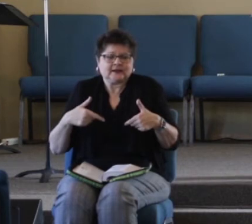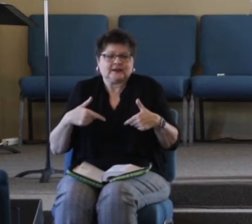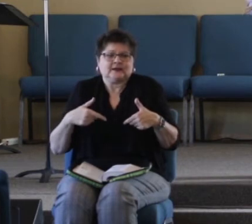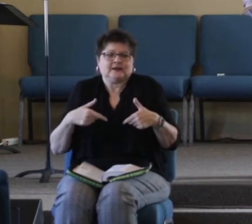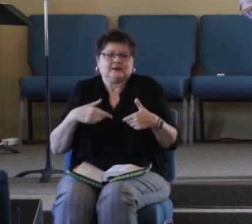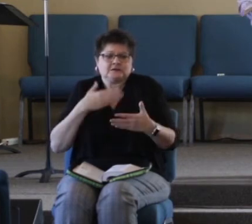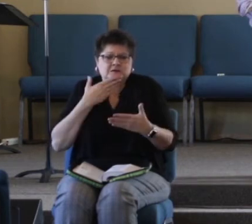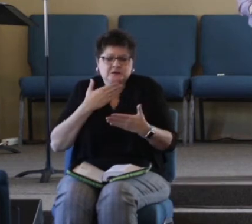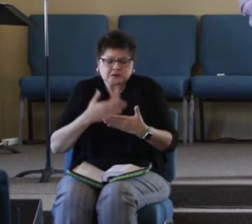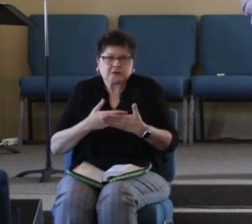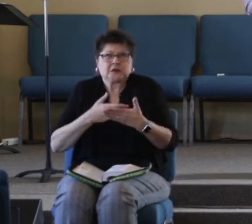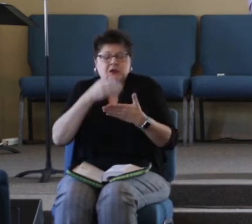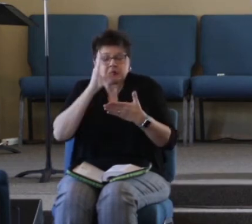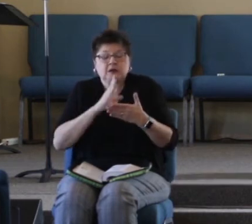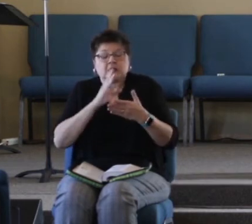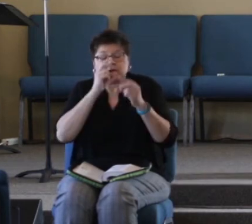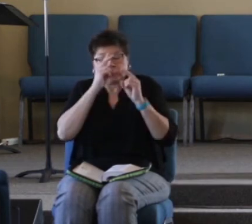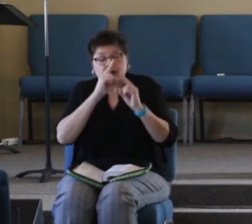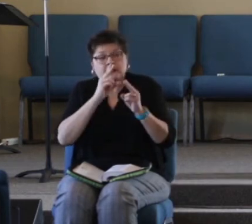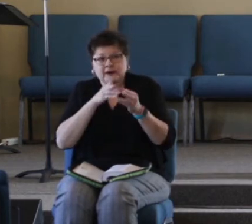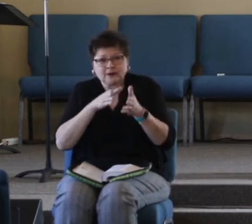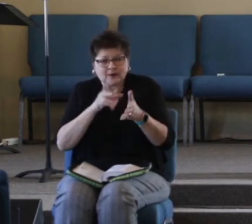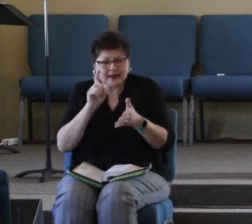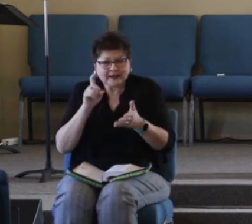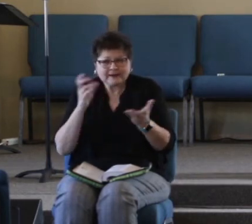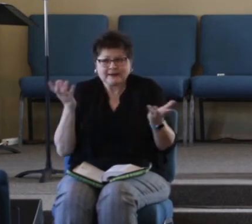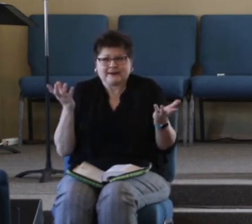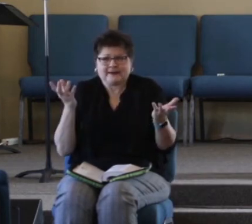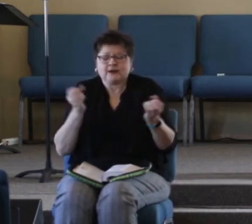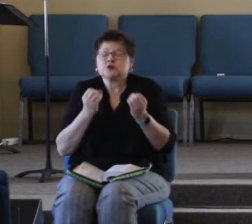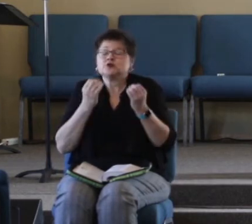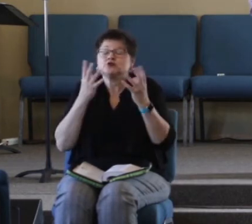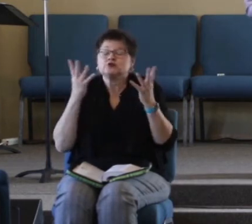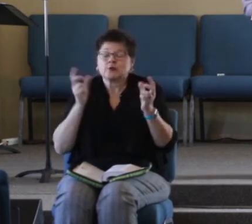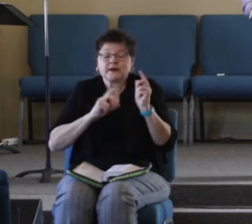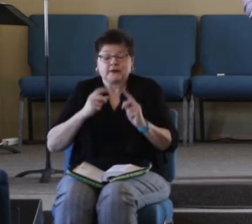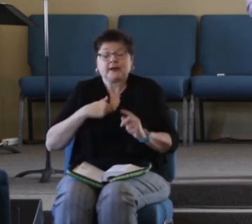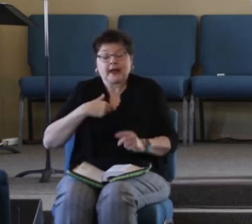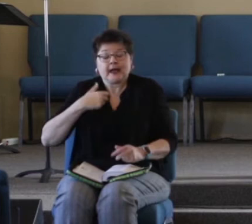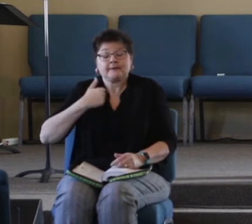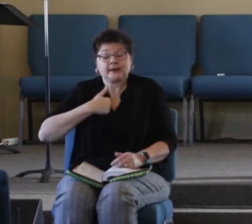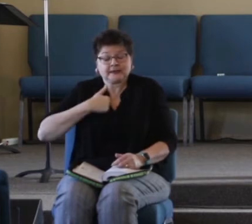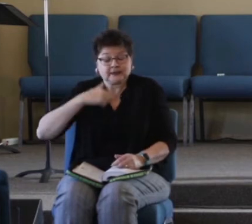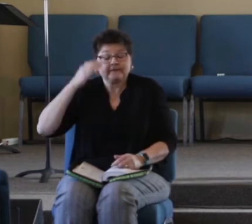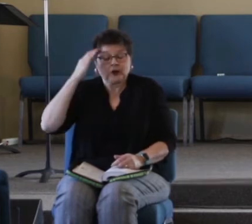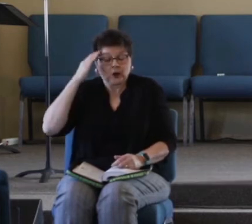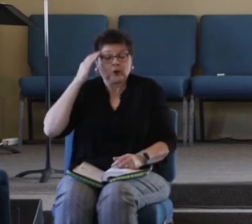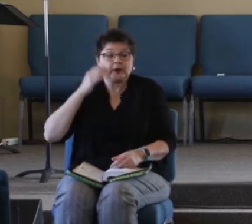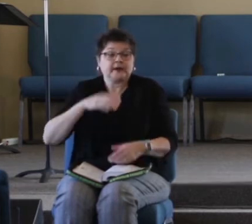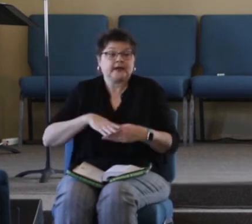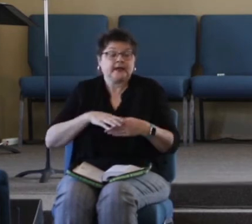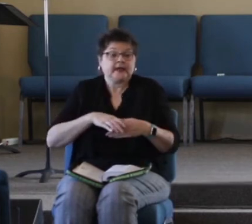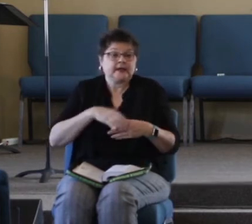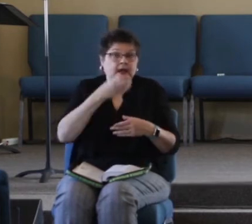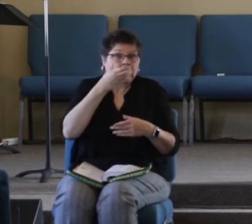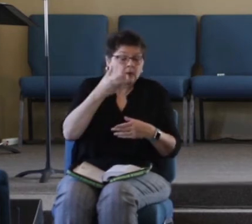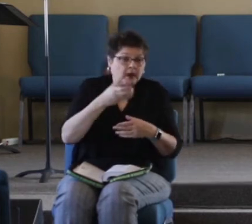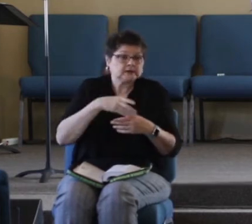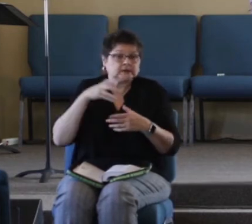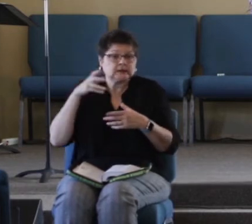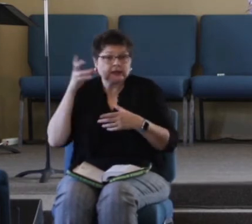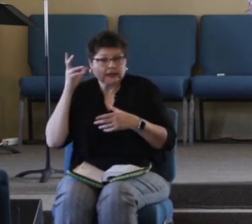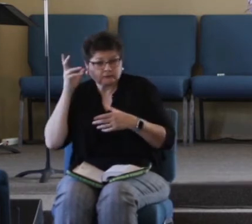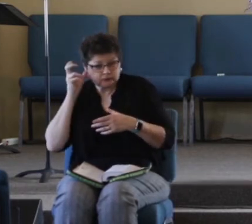productive, God-honoring way? Because so many people that I know and that I listen to and that I watch who call